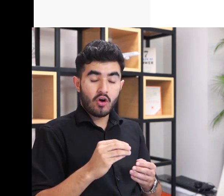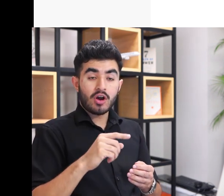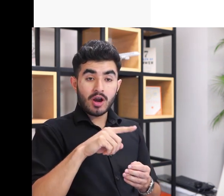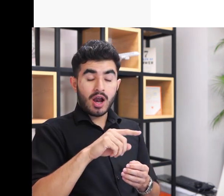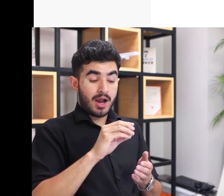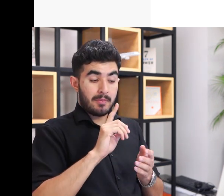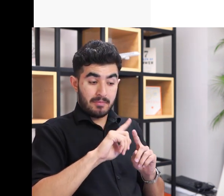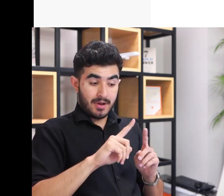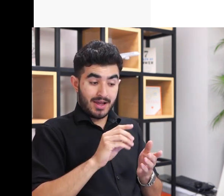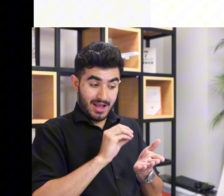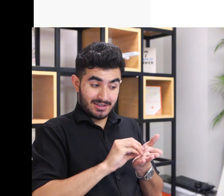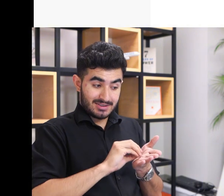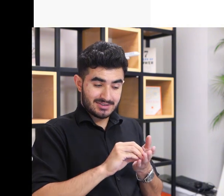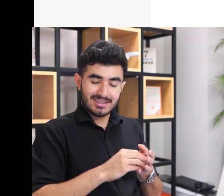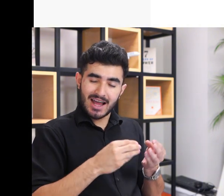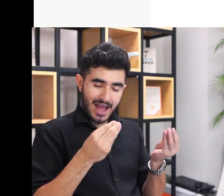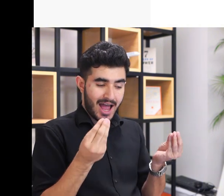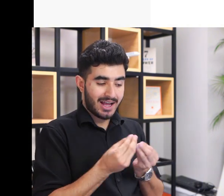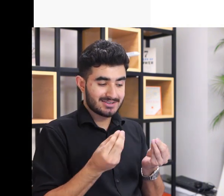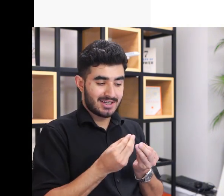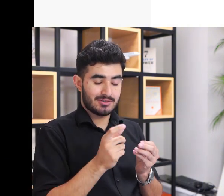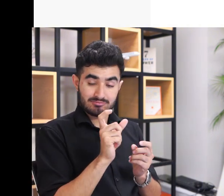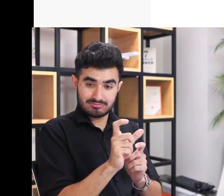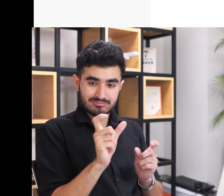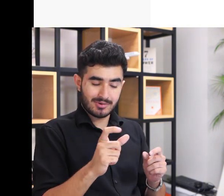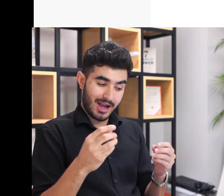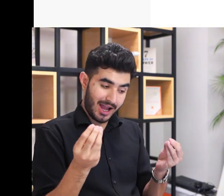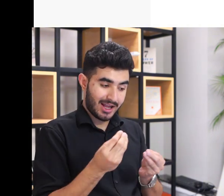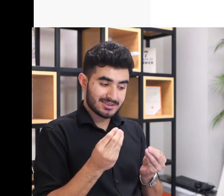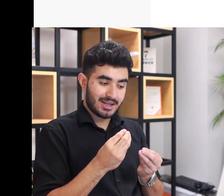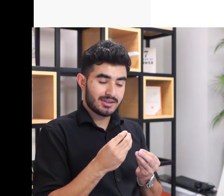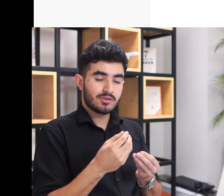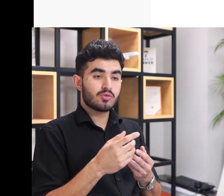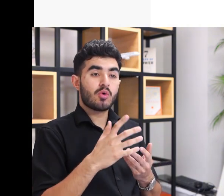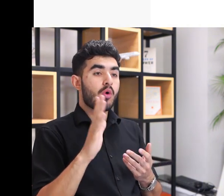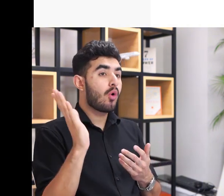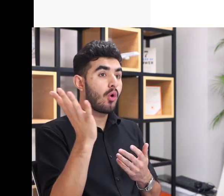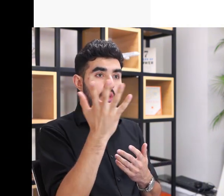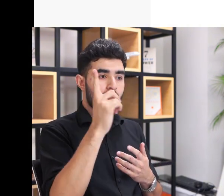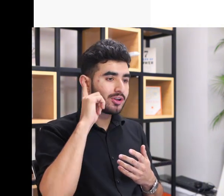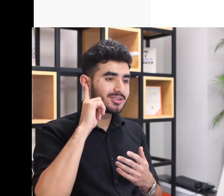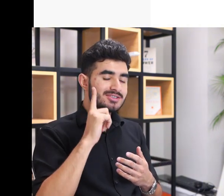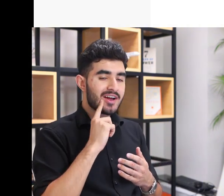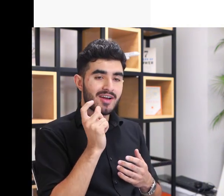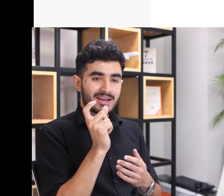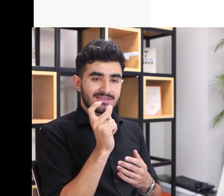And then in simple vocabulary that most deaf people understand.